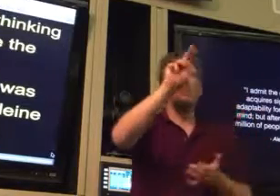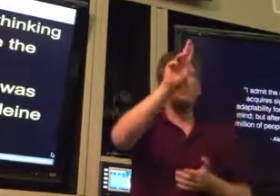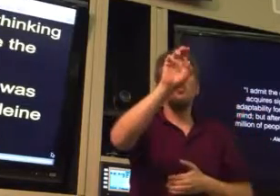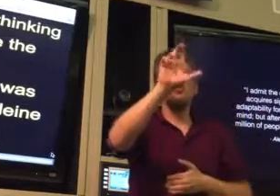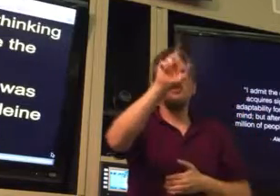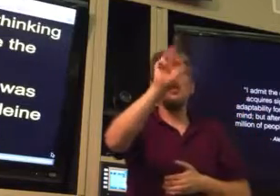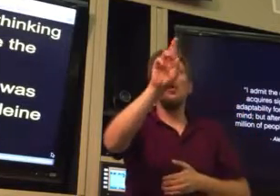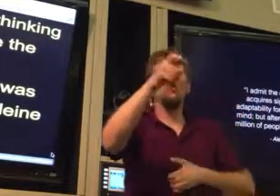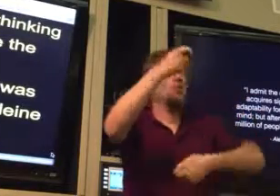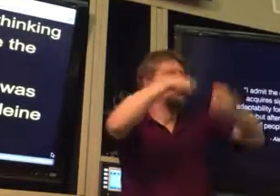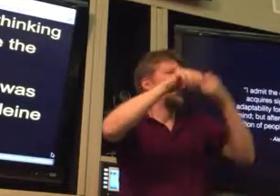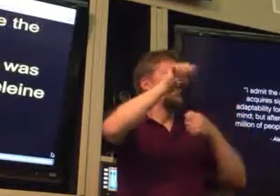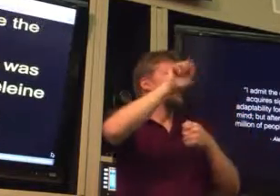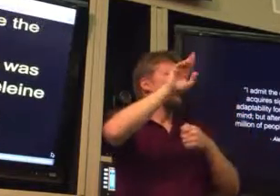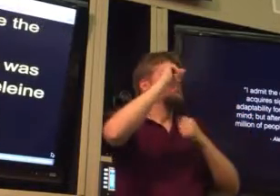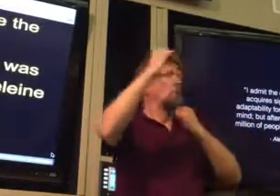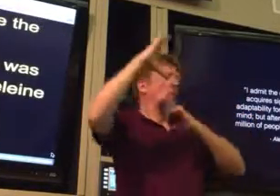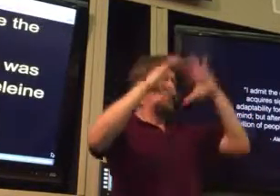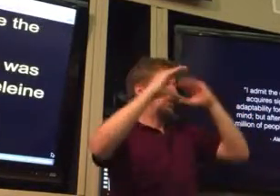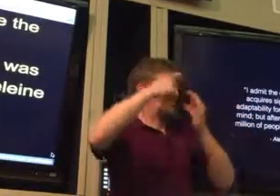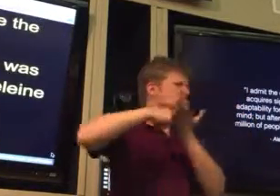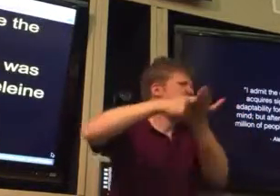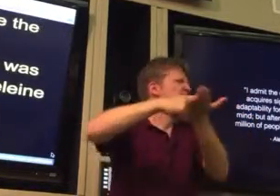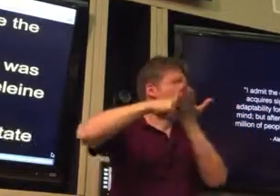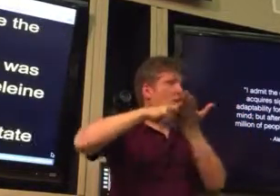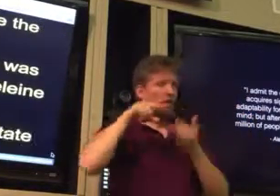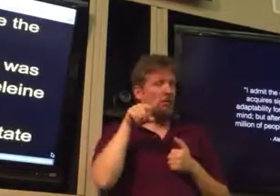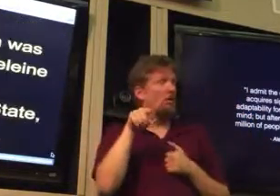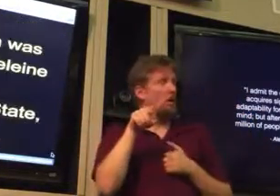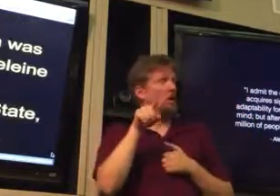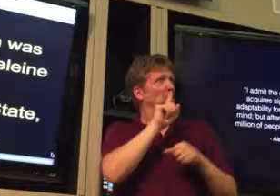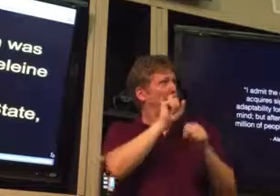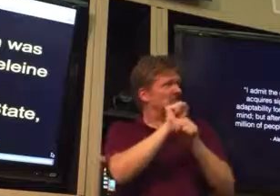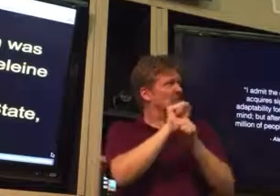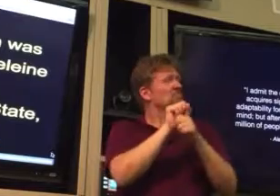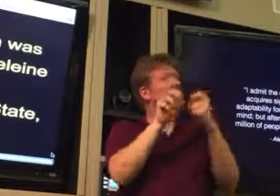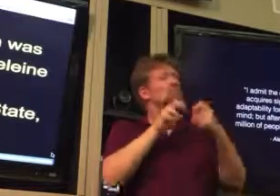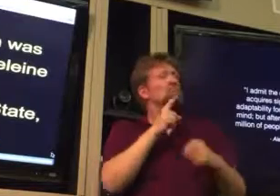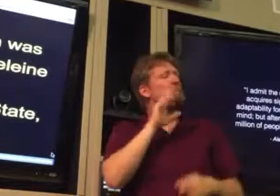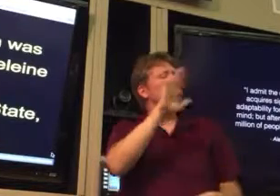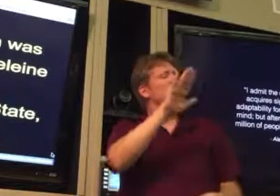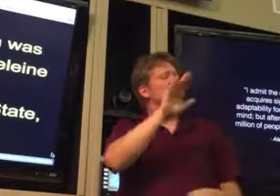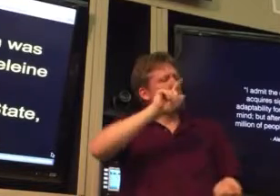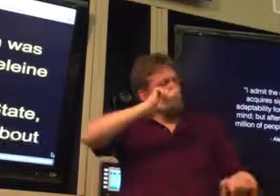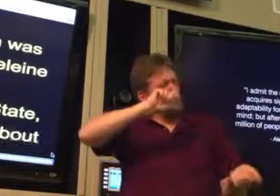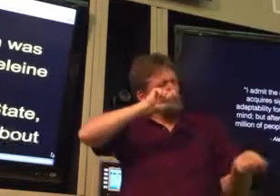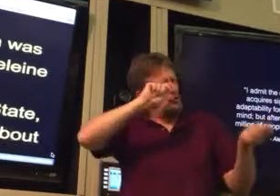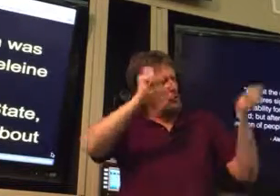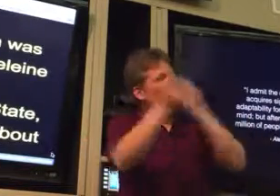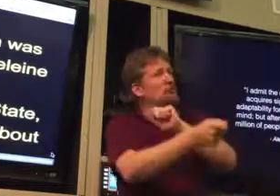was able to talk about nuclear warfare with Russia and other countries.